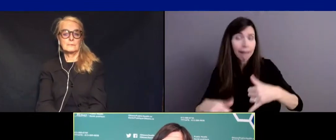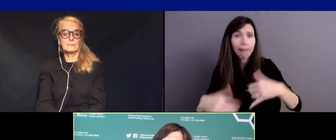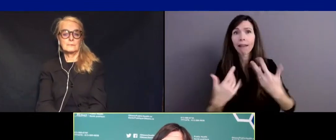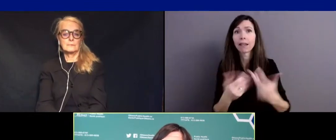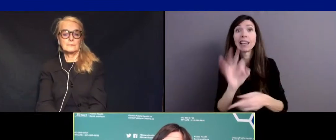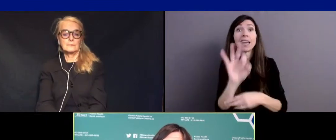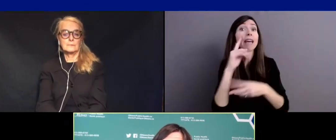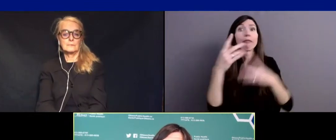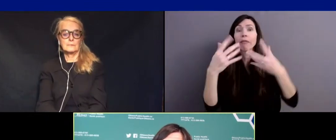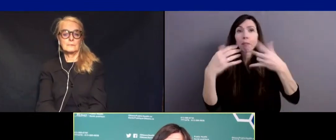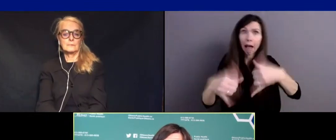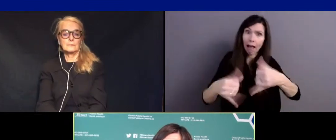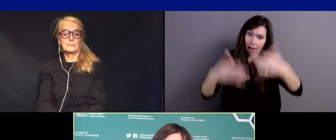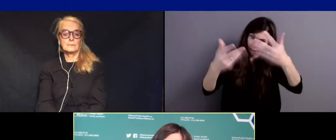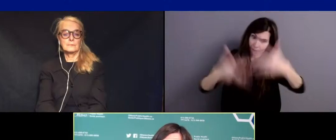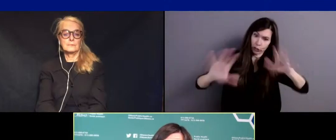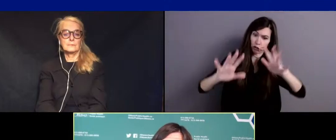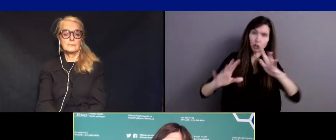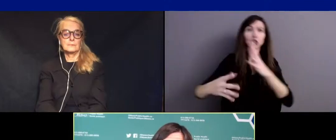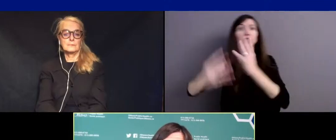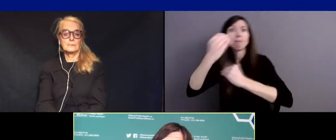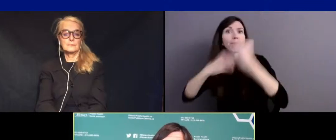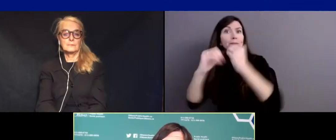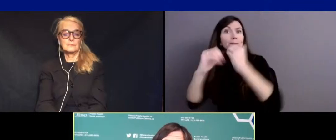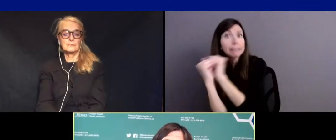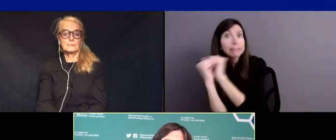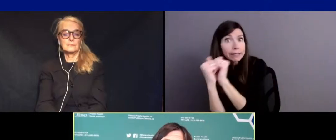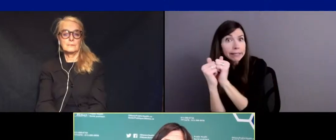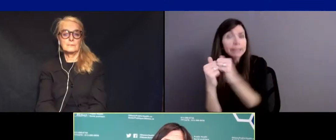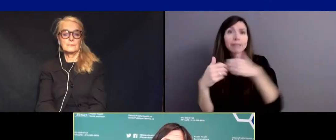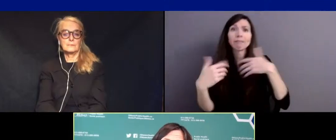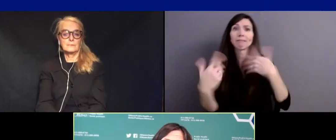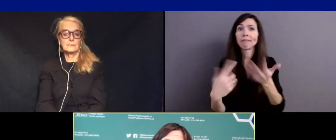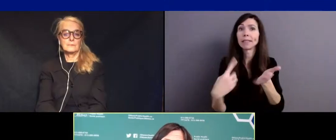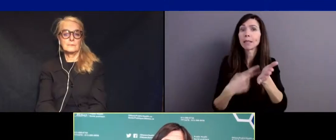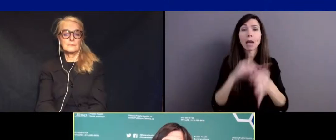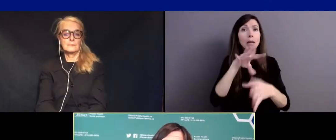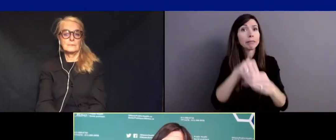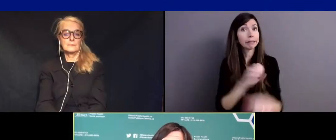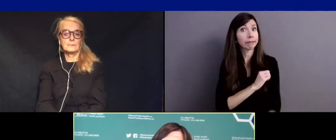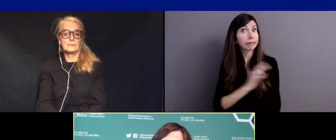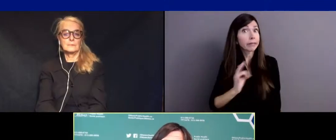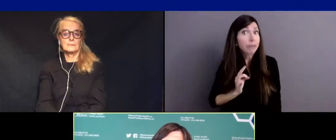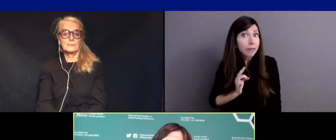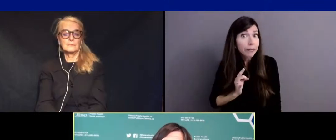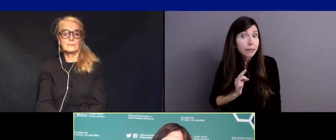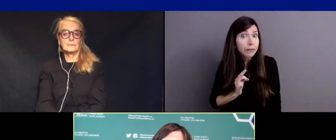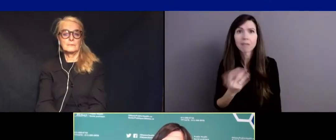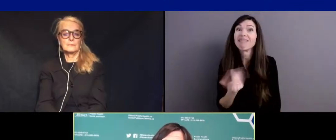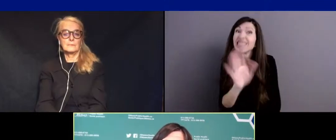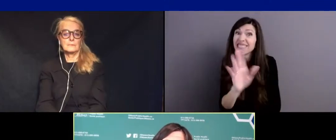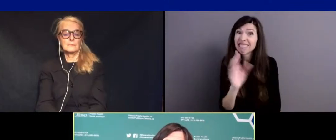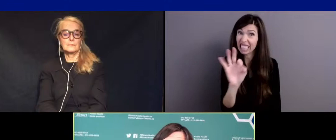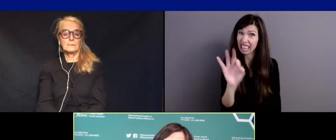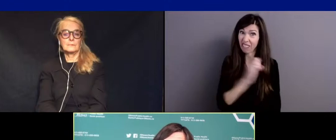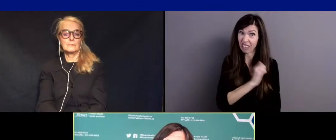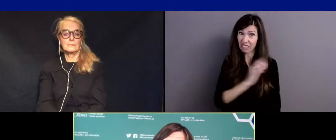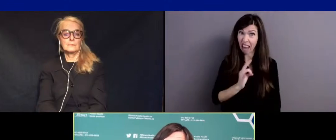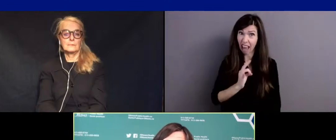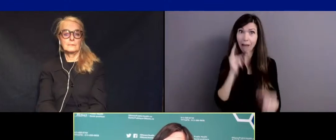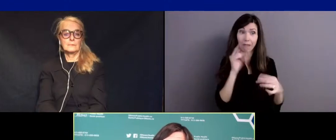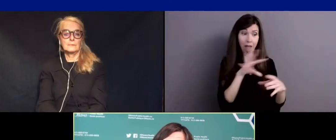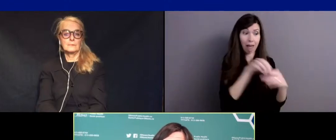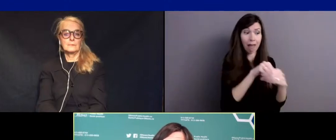and other children, team staff members who are involved in more than one team, and individuals